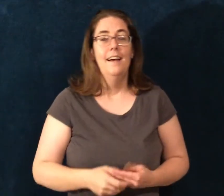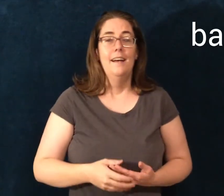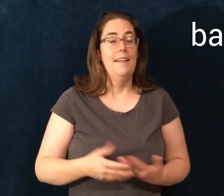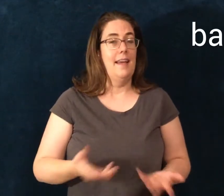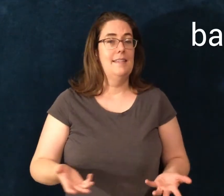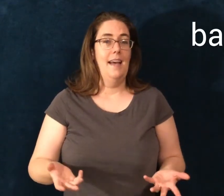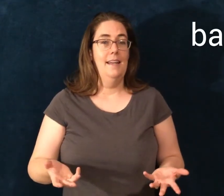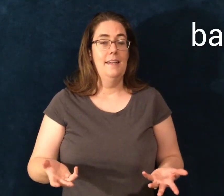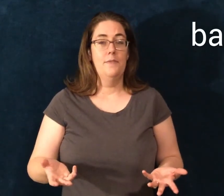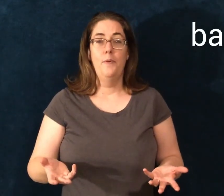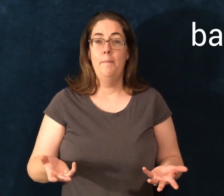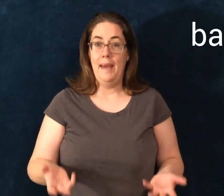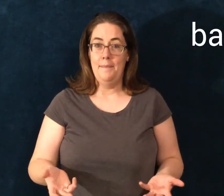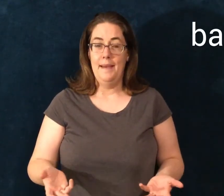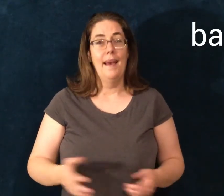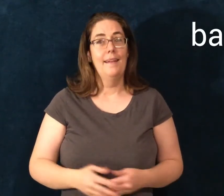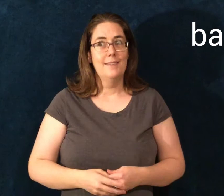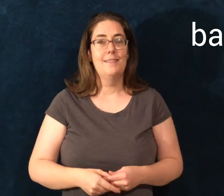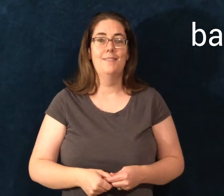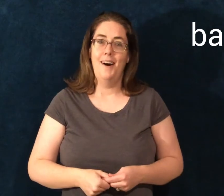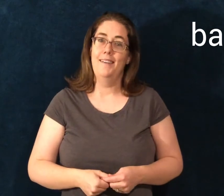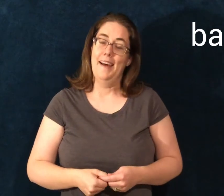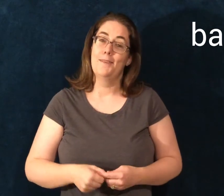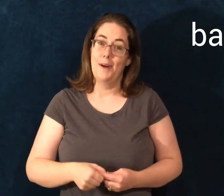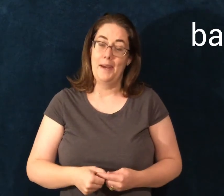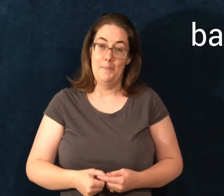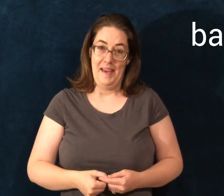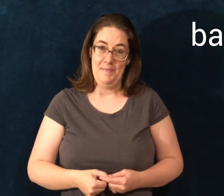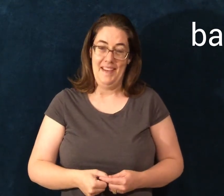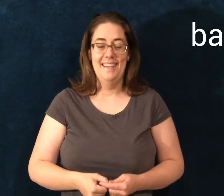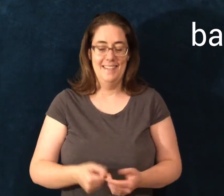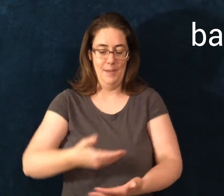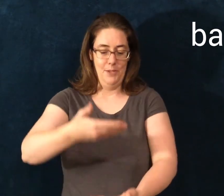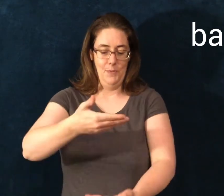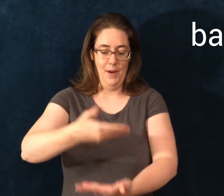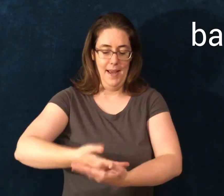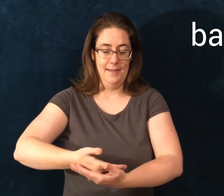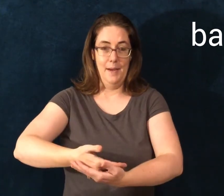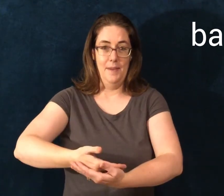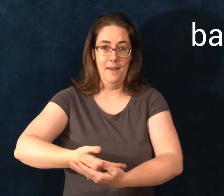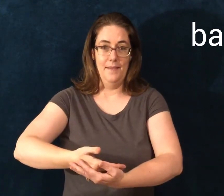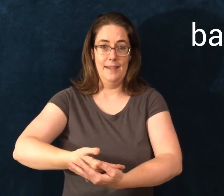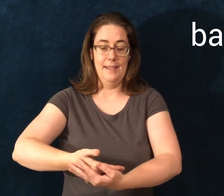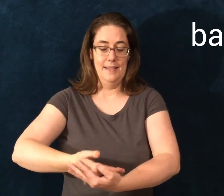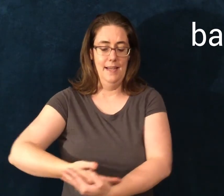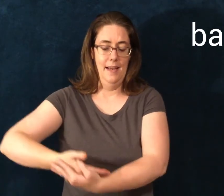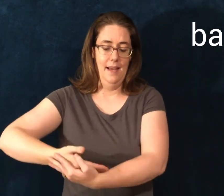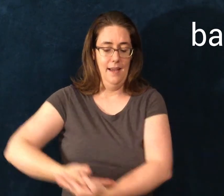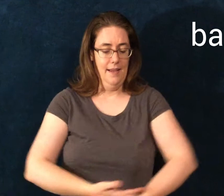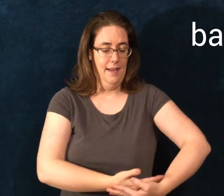The next sign is for baby, and it looks a lot like rocking a baby. So you put one hand on top of the other like this, and